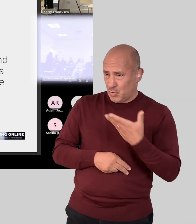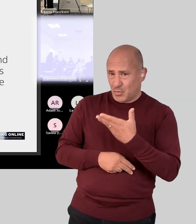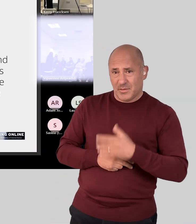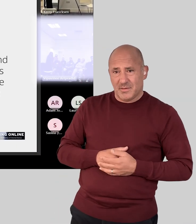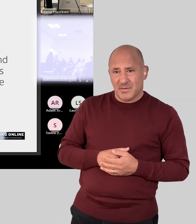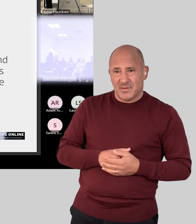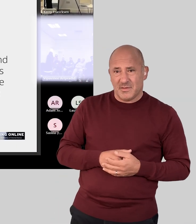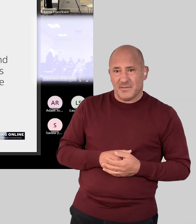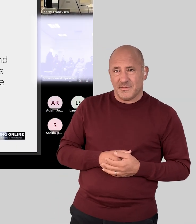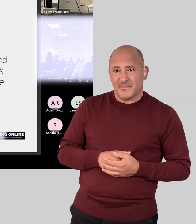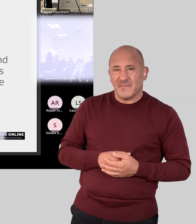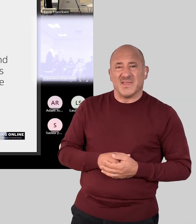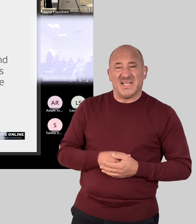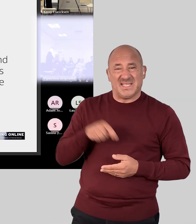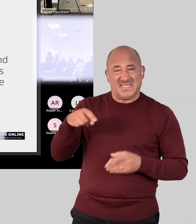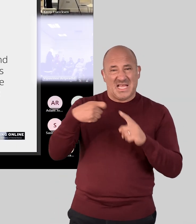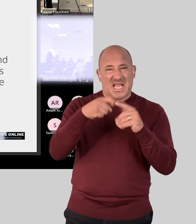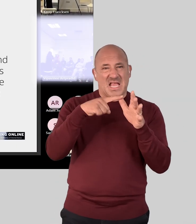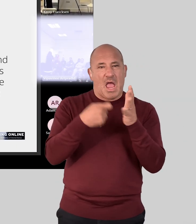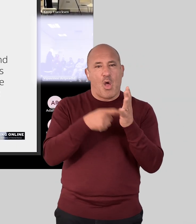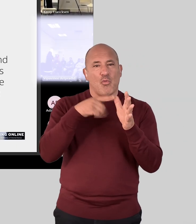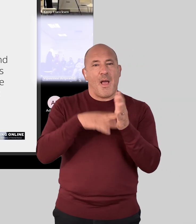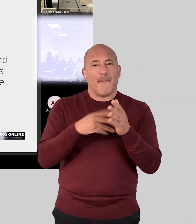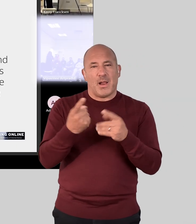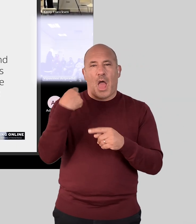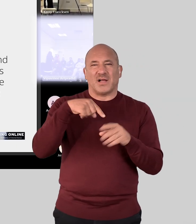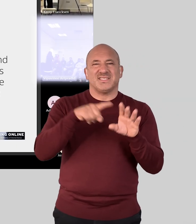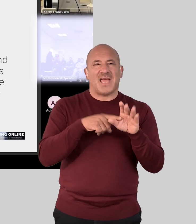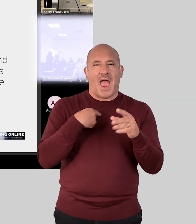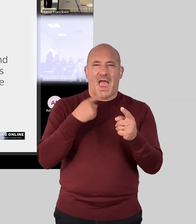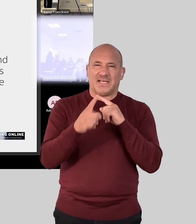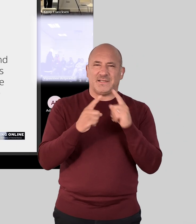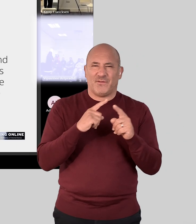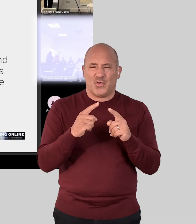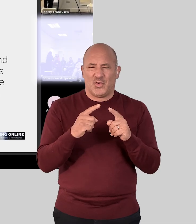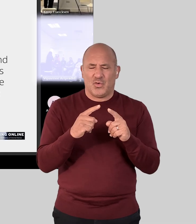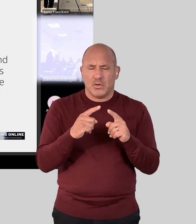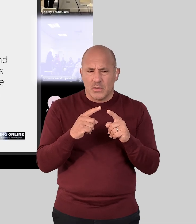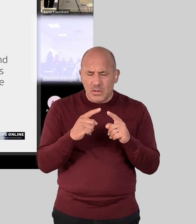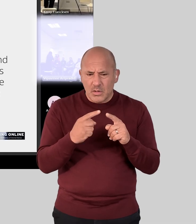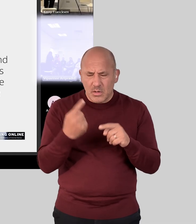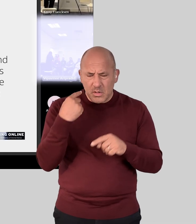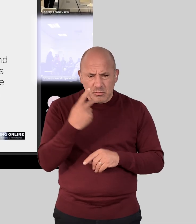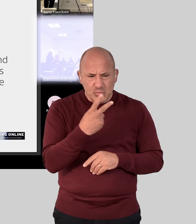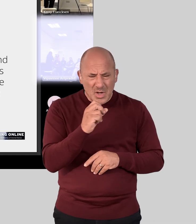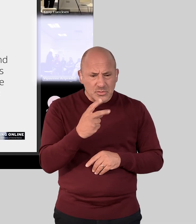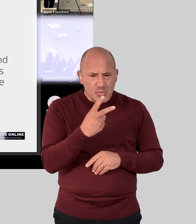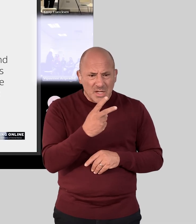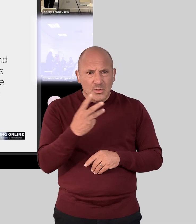have a read of them? Yeah, so this is Karam in interview with us last year, and